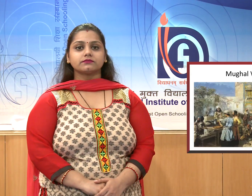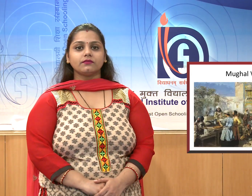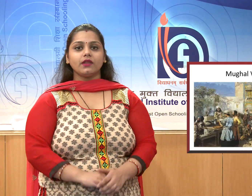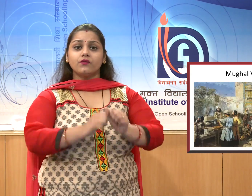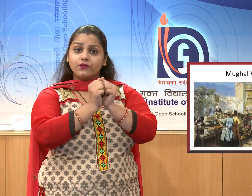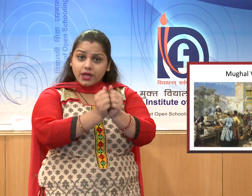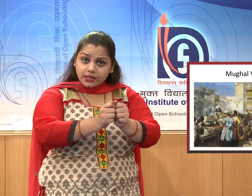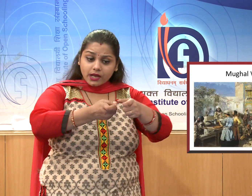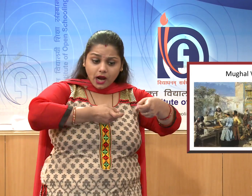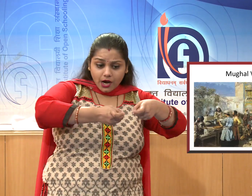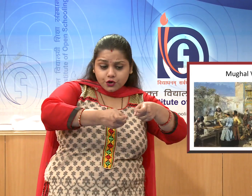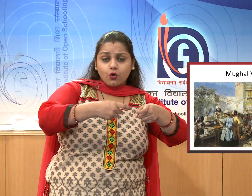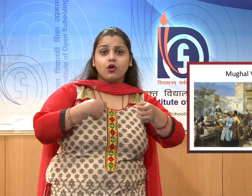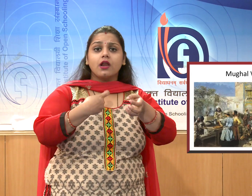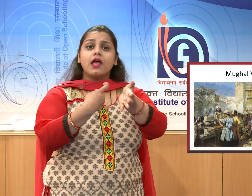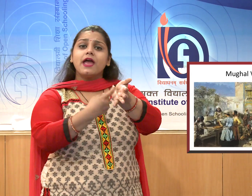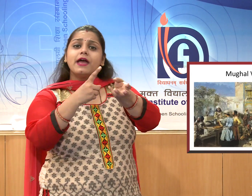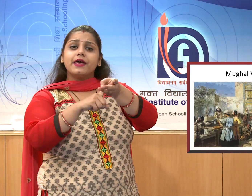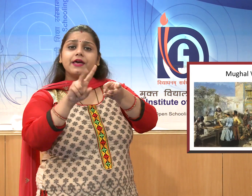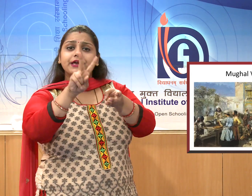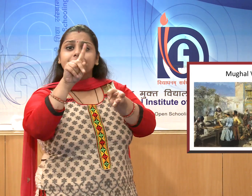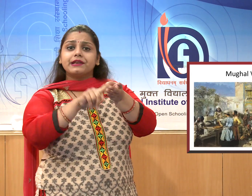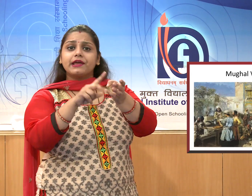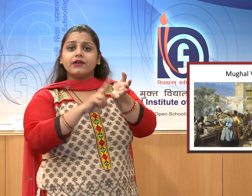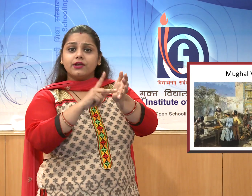with control over the revenue